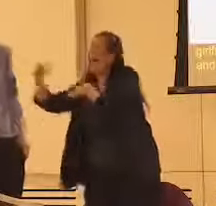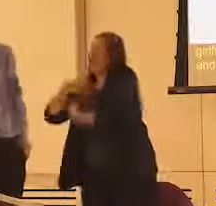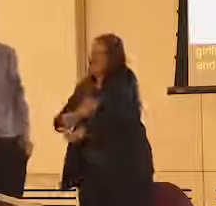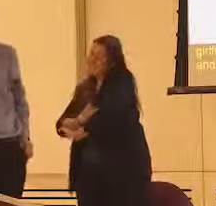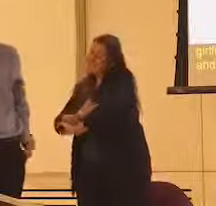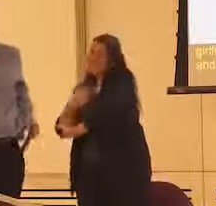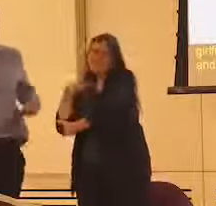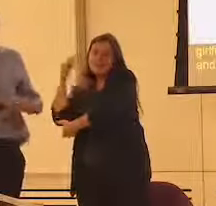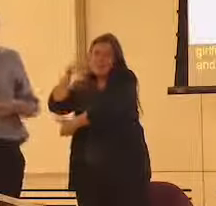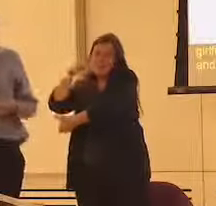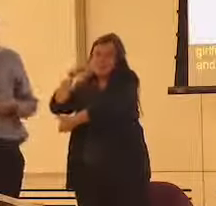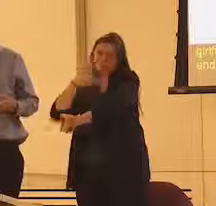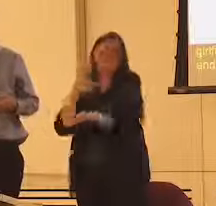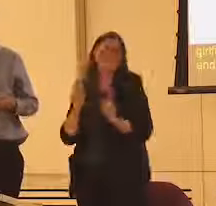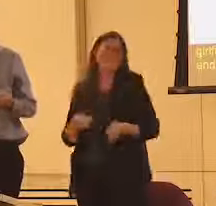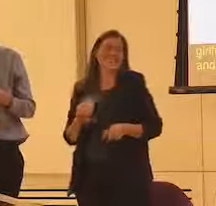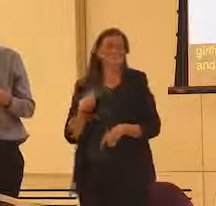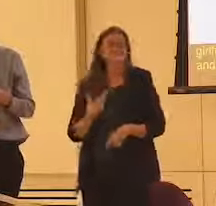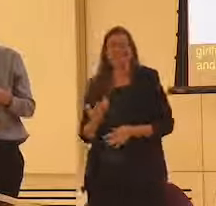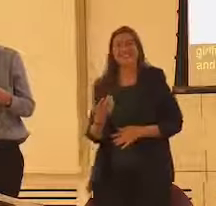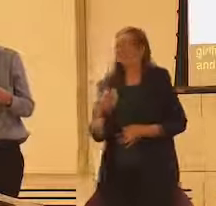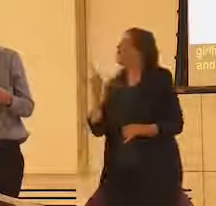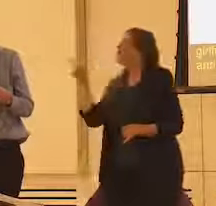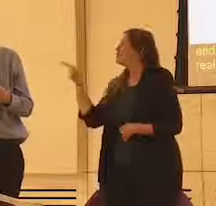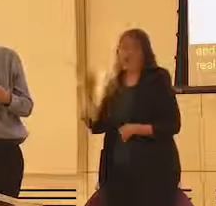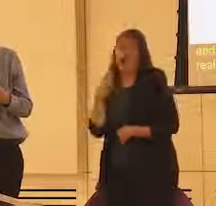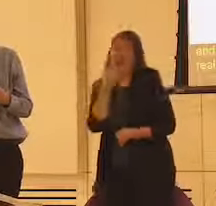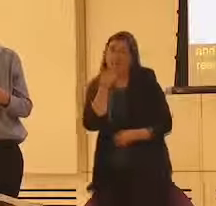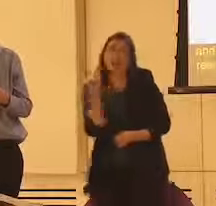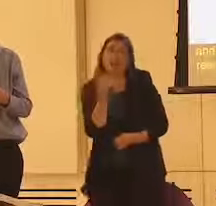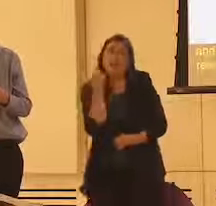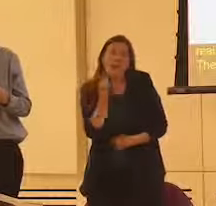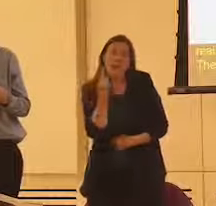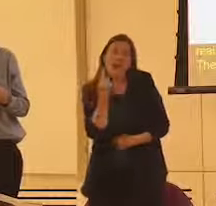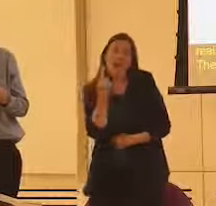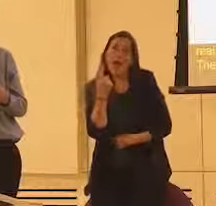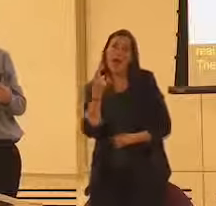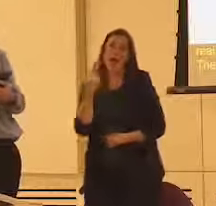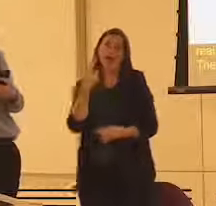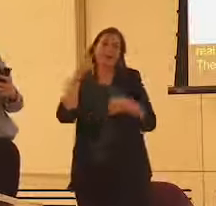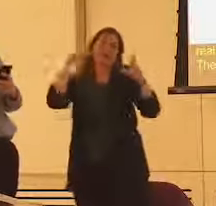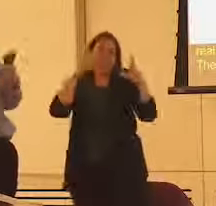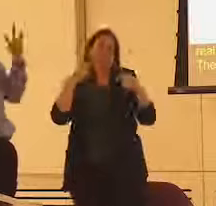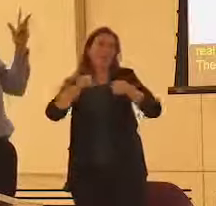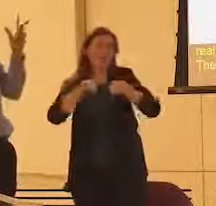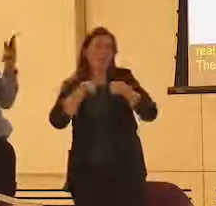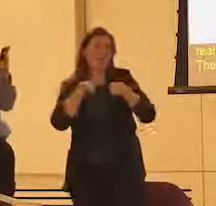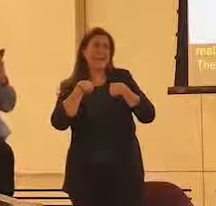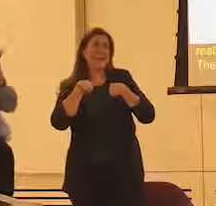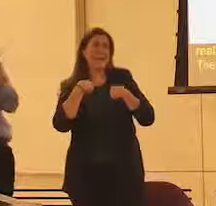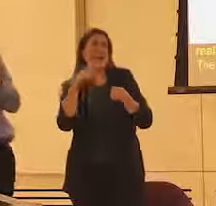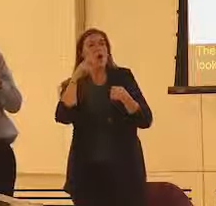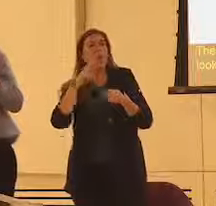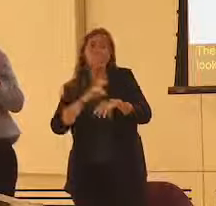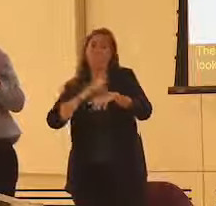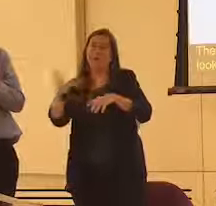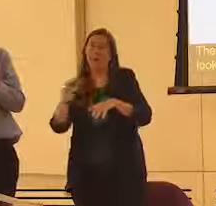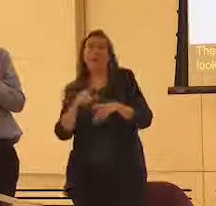sorry. The second thing is, could someone take a picture of me looking very professional next to the heading so that I can put it up at